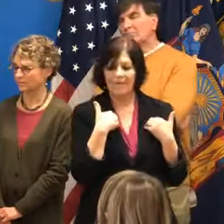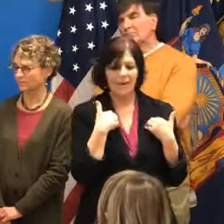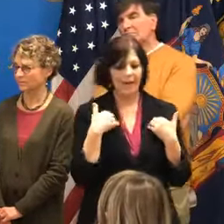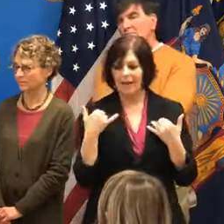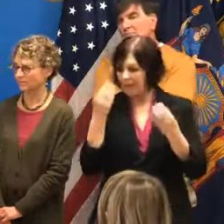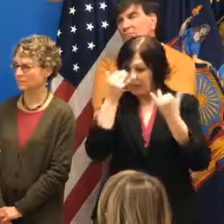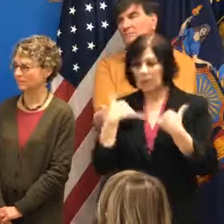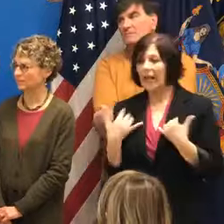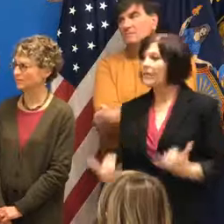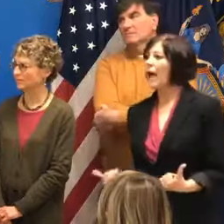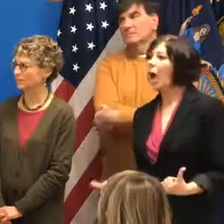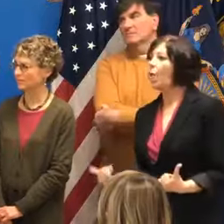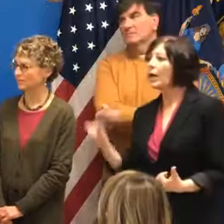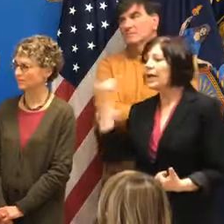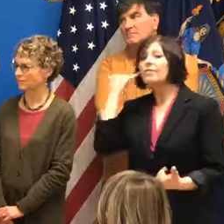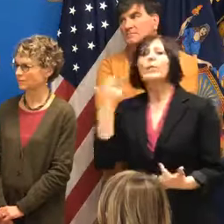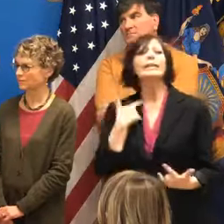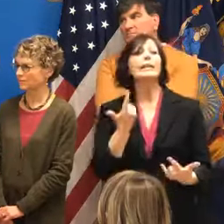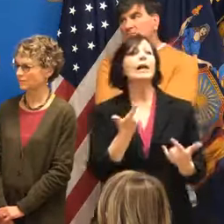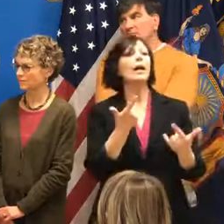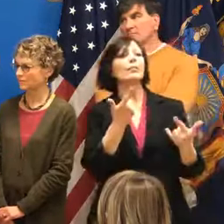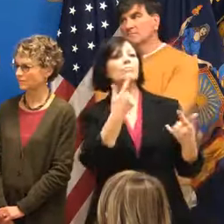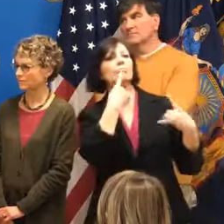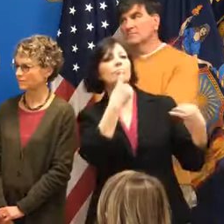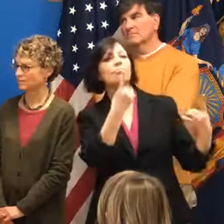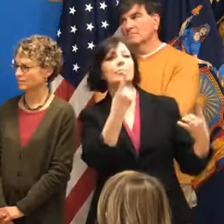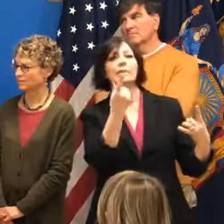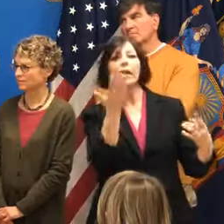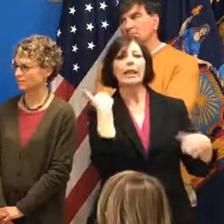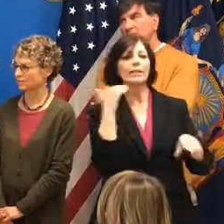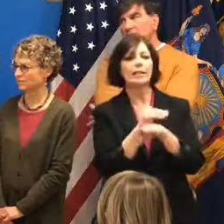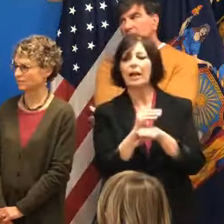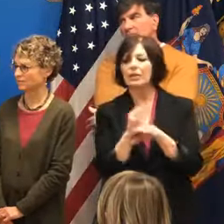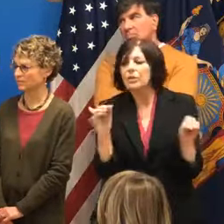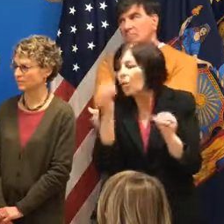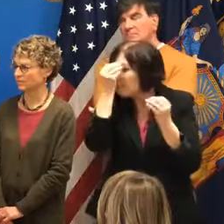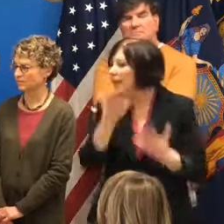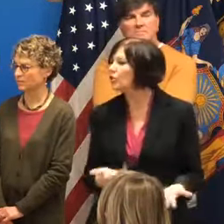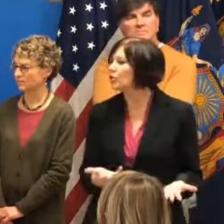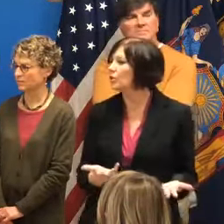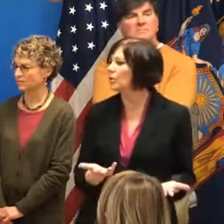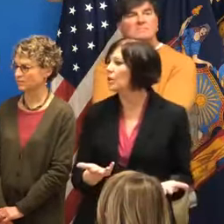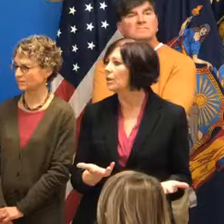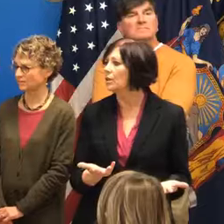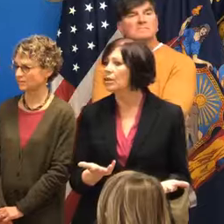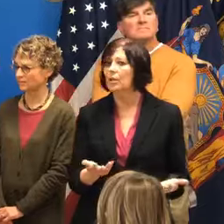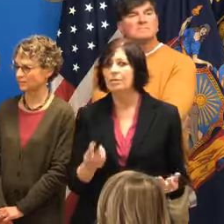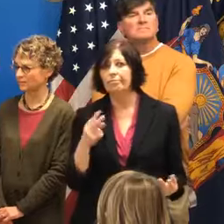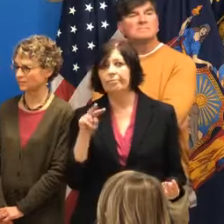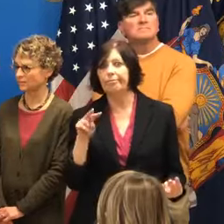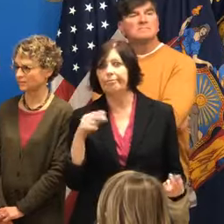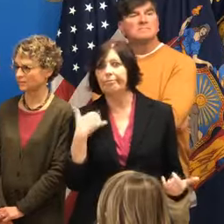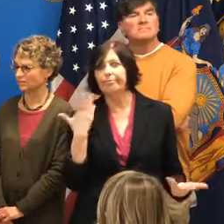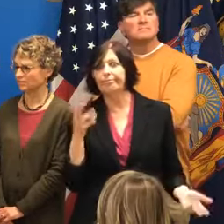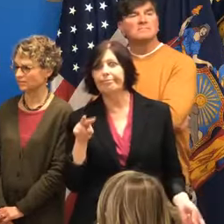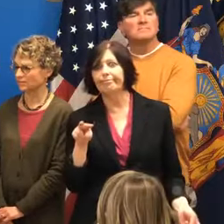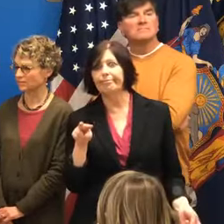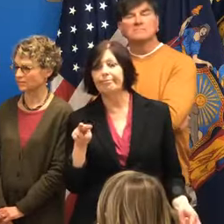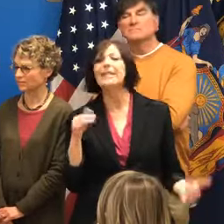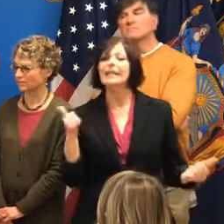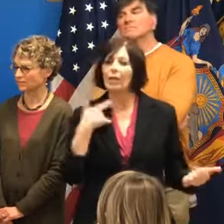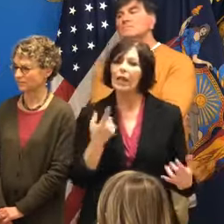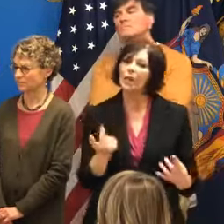right now, so if we had done a press conference with each of you at 8 or 9 o'clock tonight, you would have gotten a lot of dull stares back from us. So should